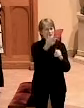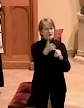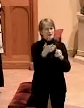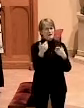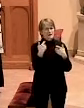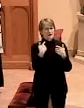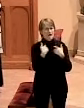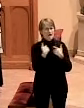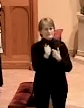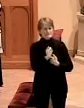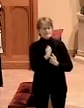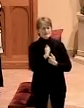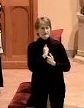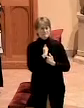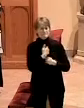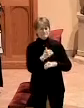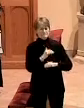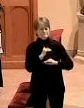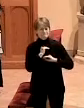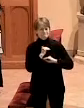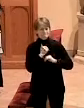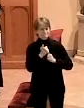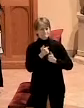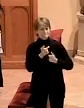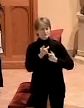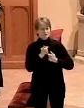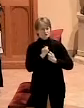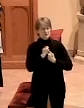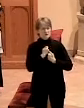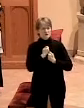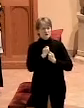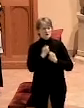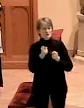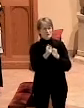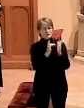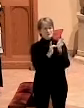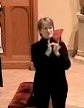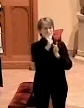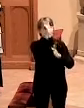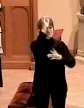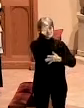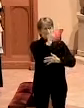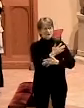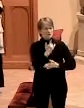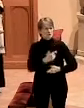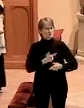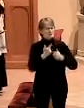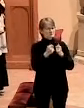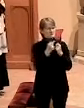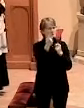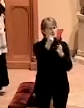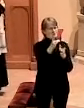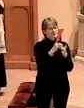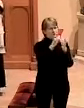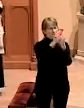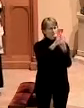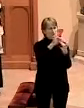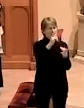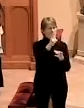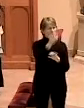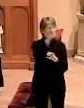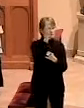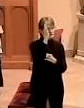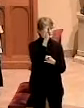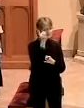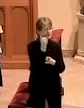of self-restraint. Through our Lord Jesus Christ, your Son, who lives and reigns with you in the unity of the Holy